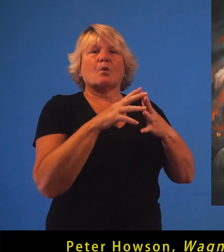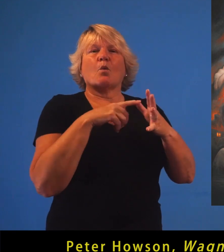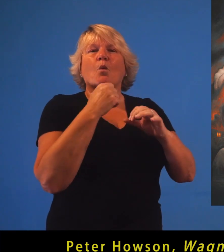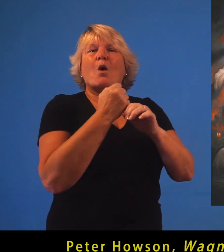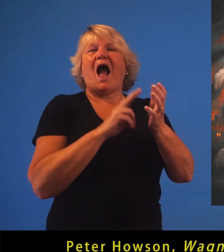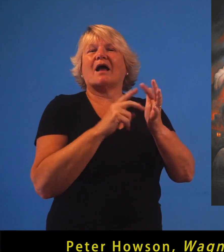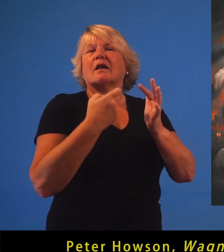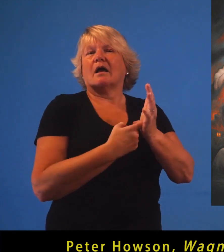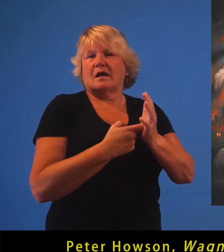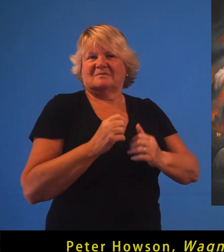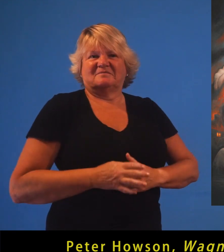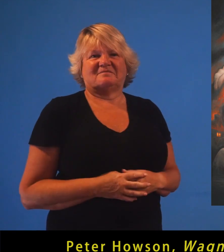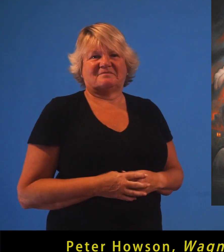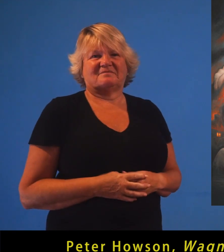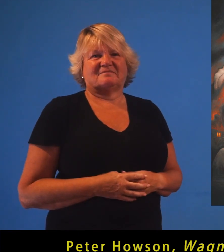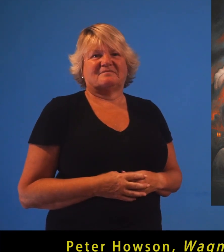Wagner.